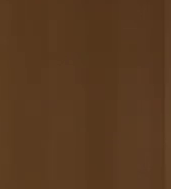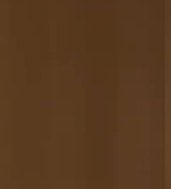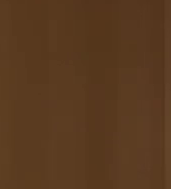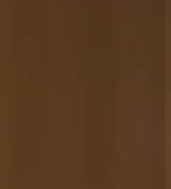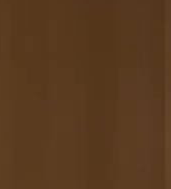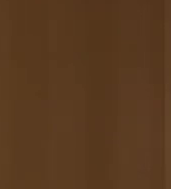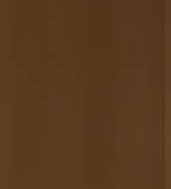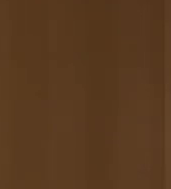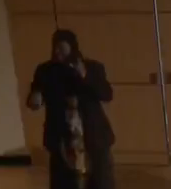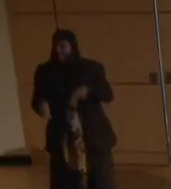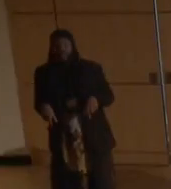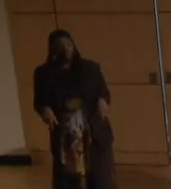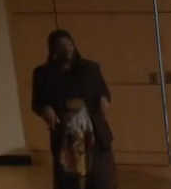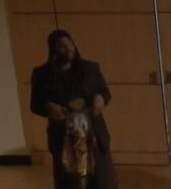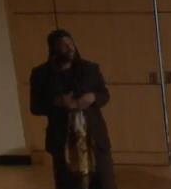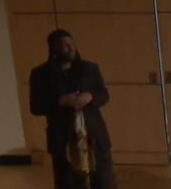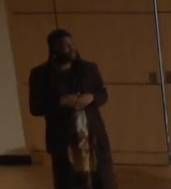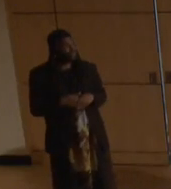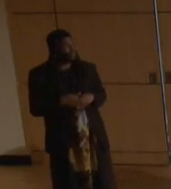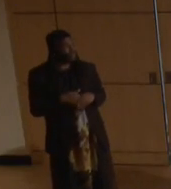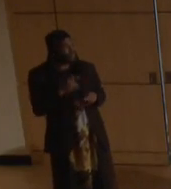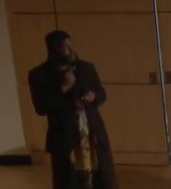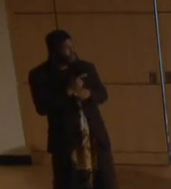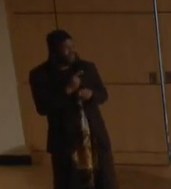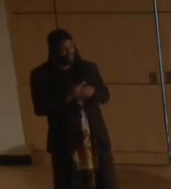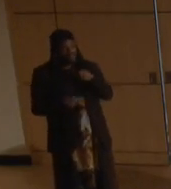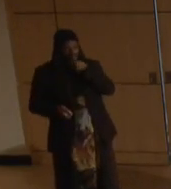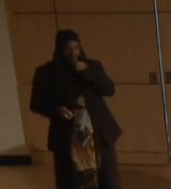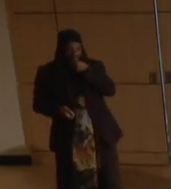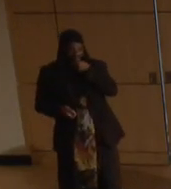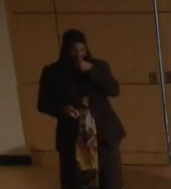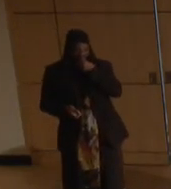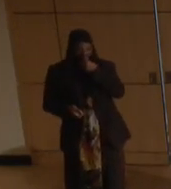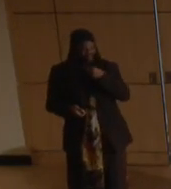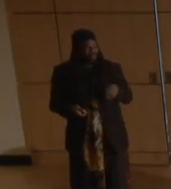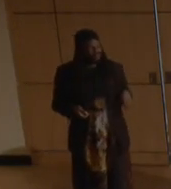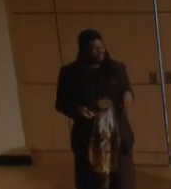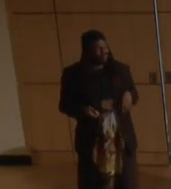questions. Yep. All right. Mike? Yes.